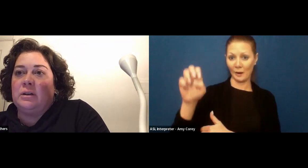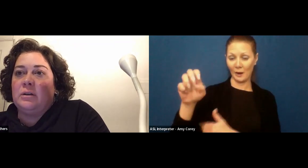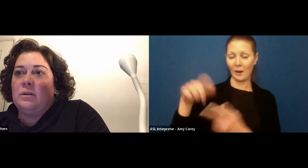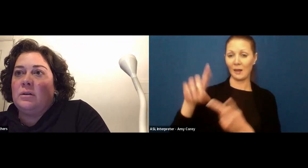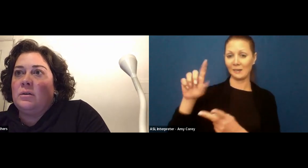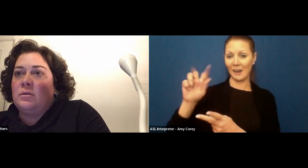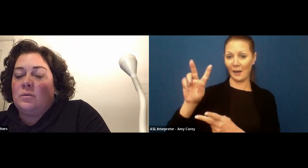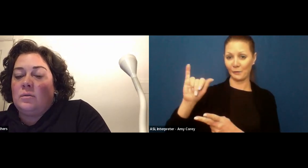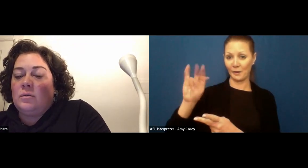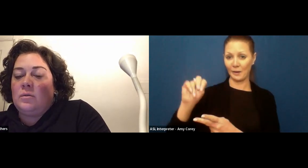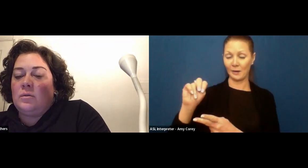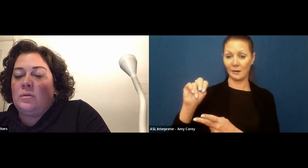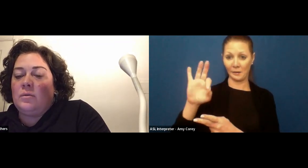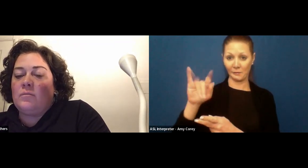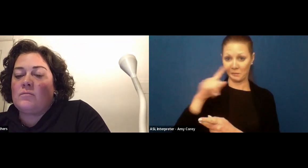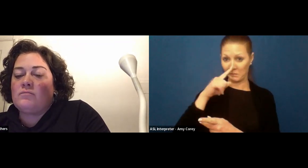could.